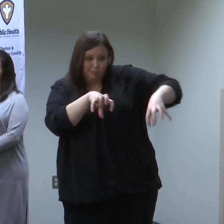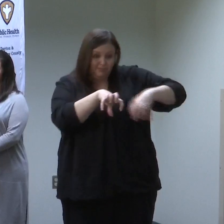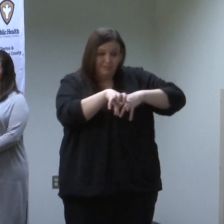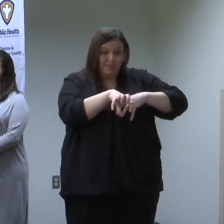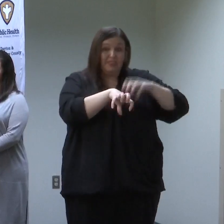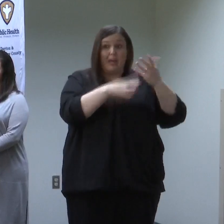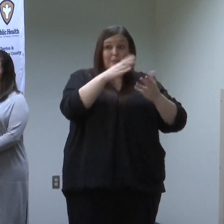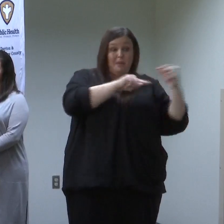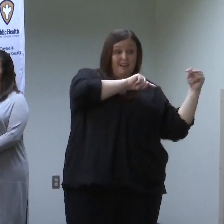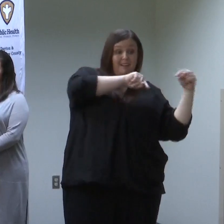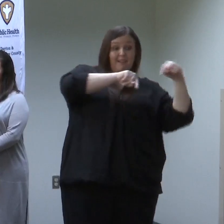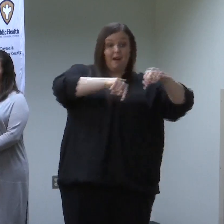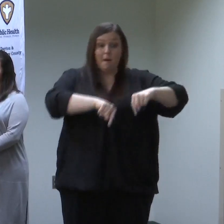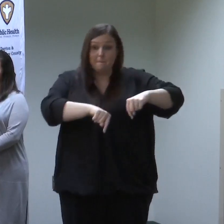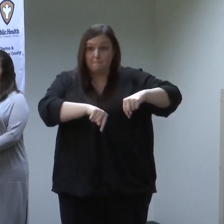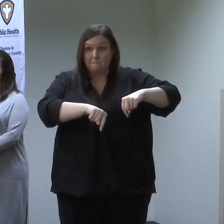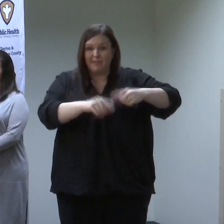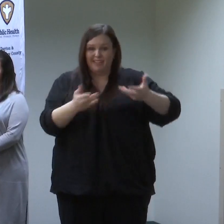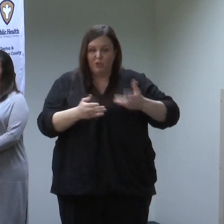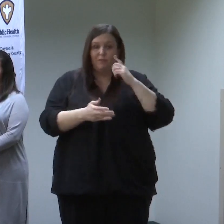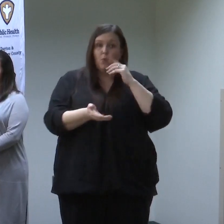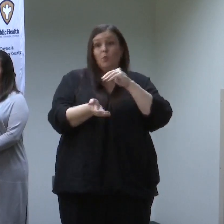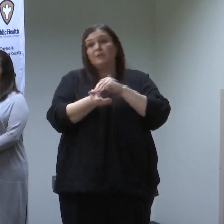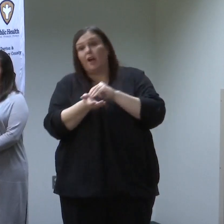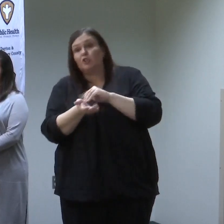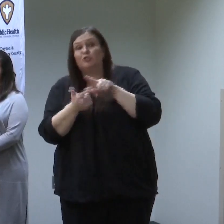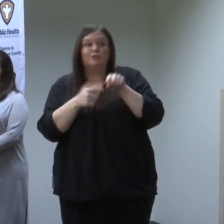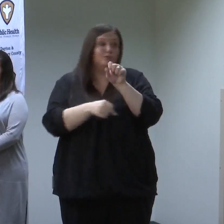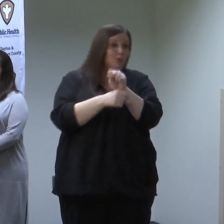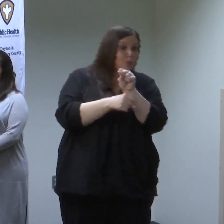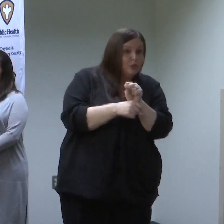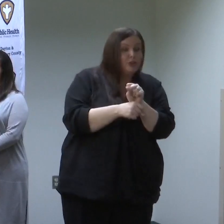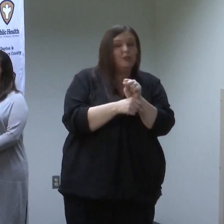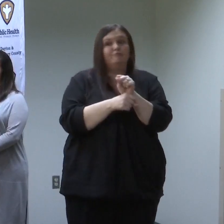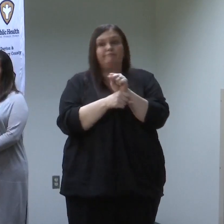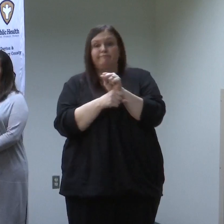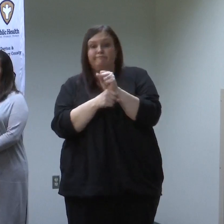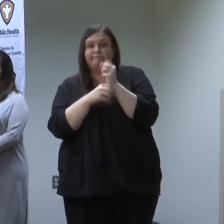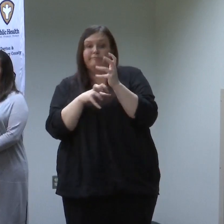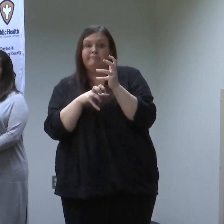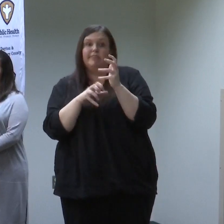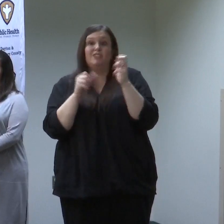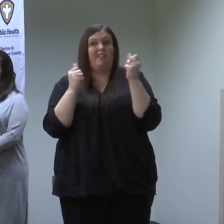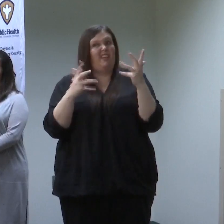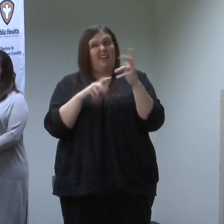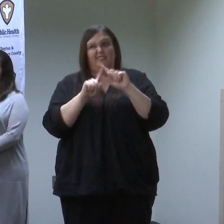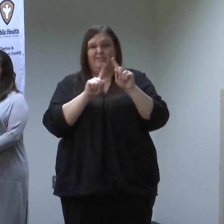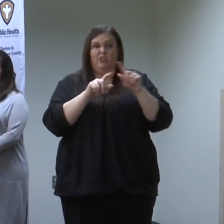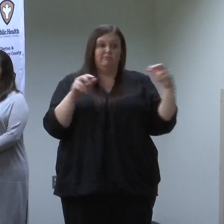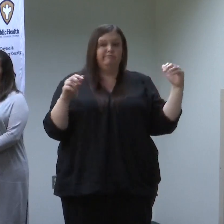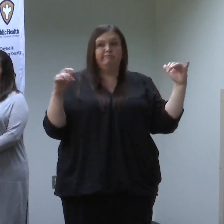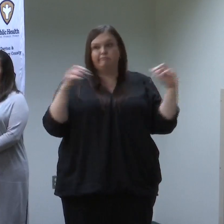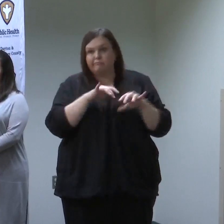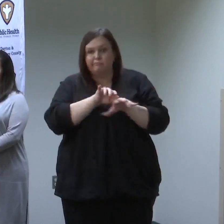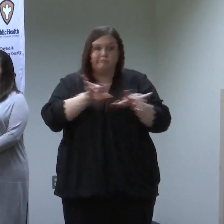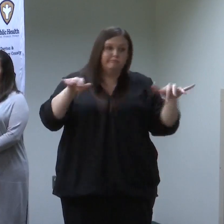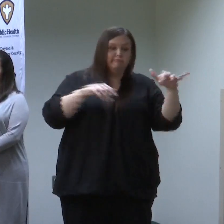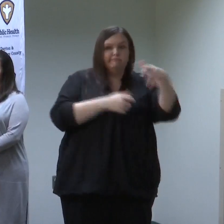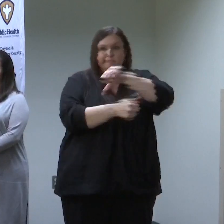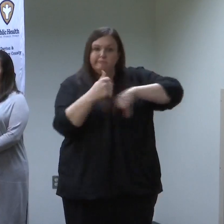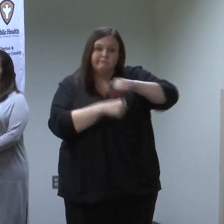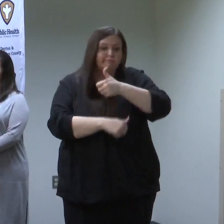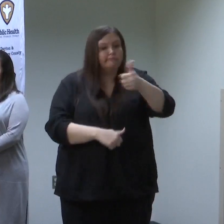may be here for work, that there's a lot of transit across those borders. And so